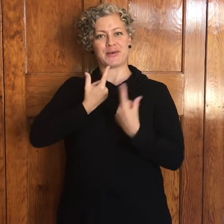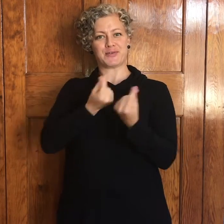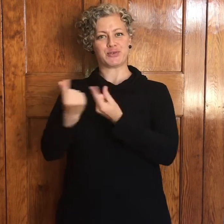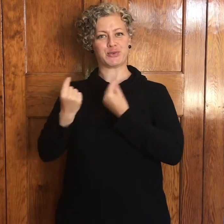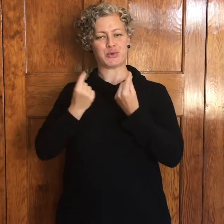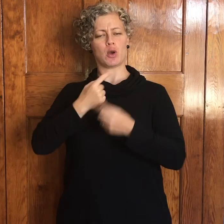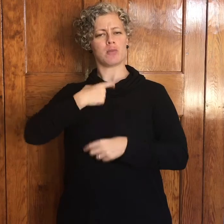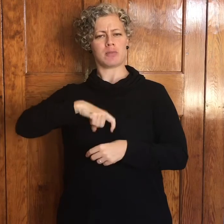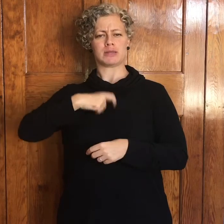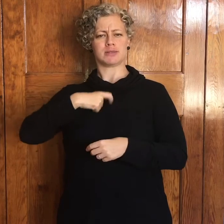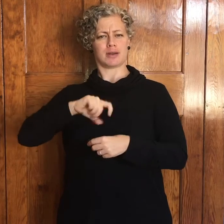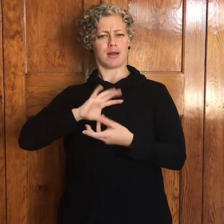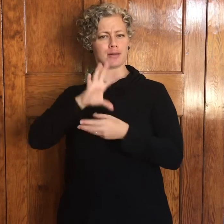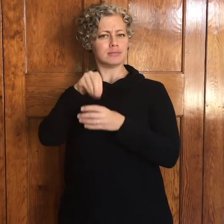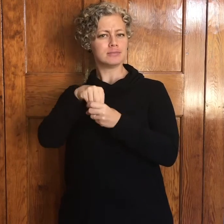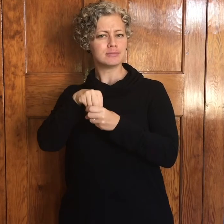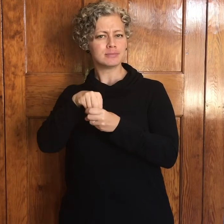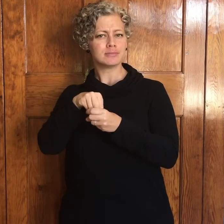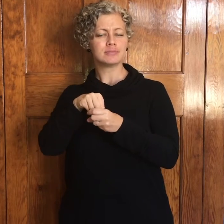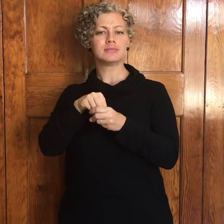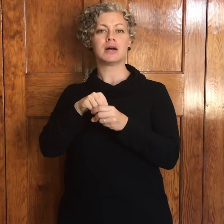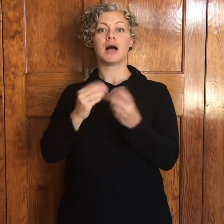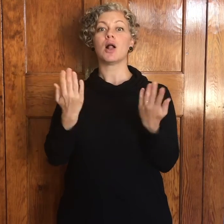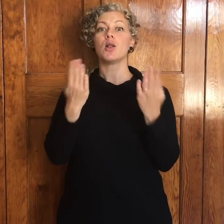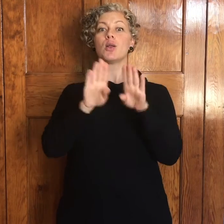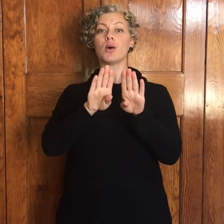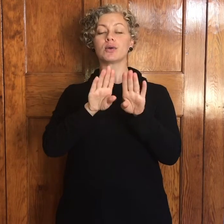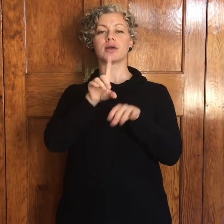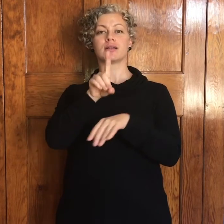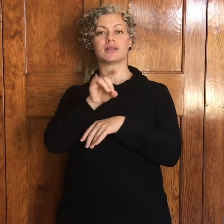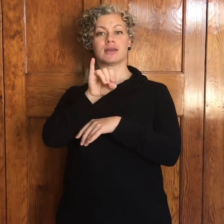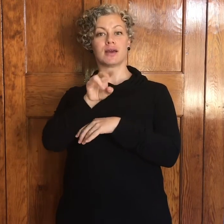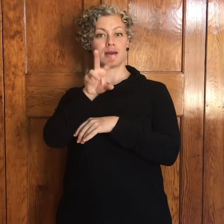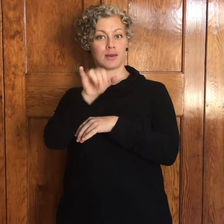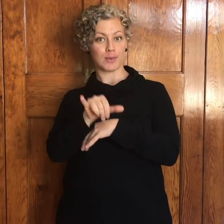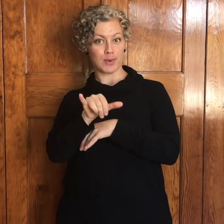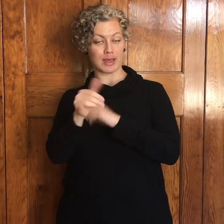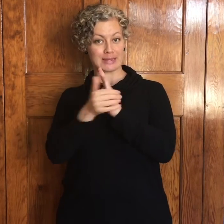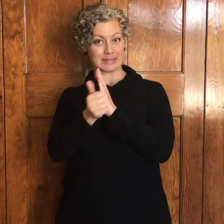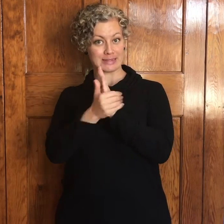chance to brush up on your lockdown DIY skills.